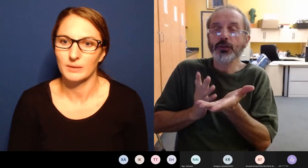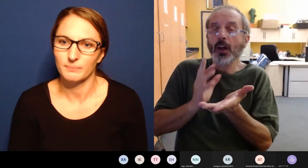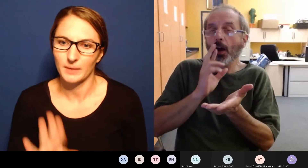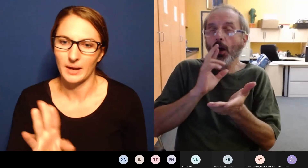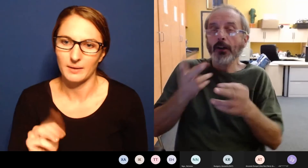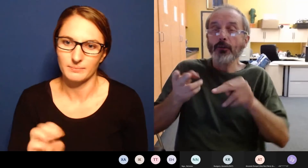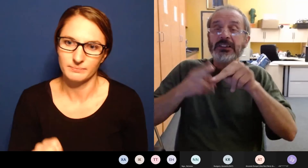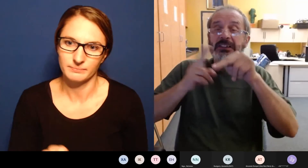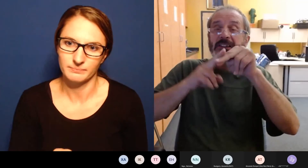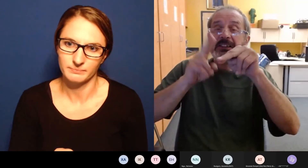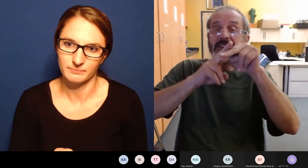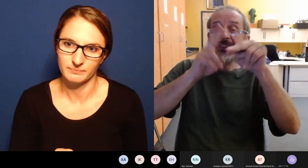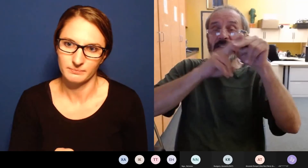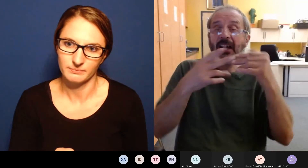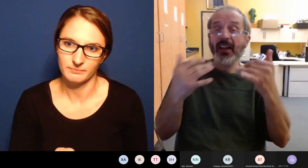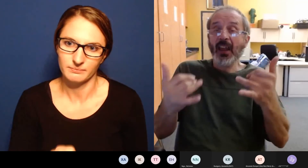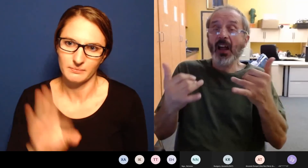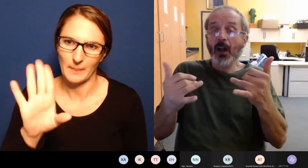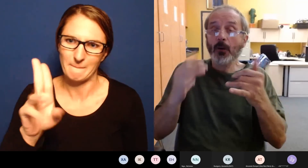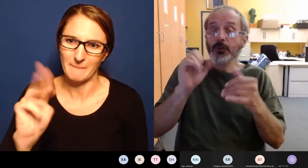the street,